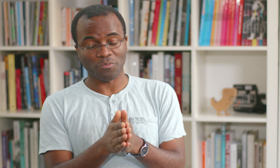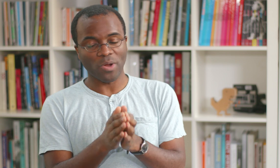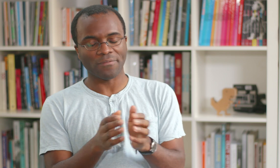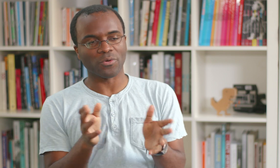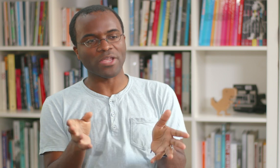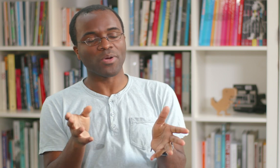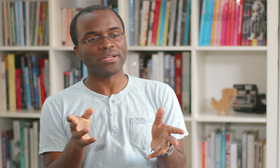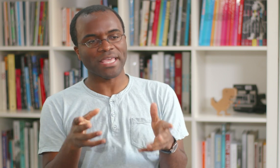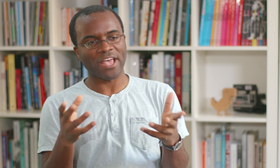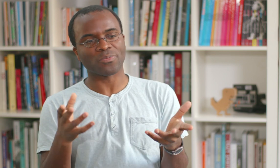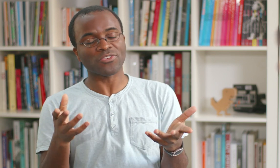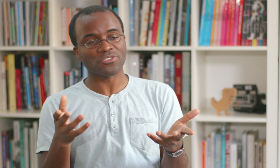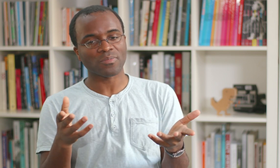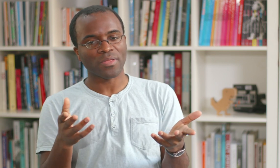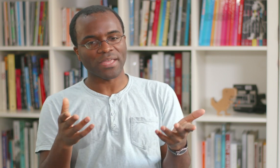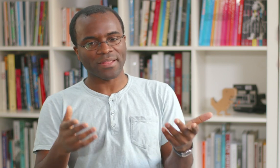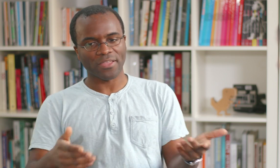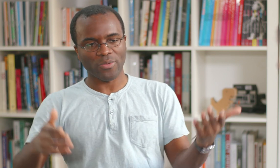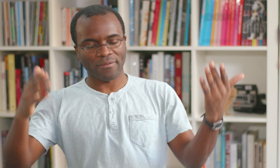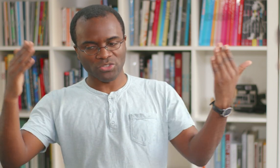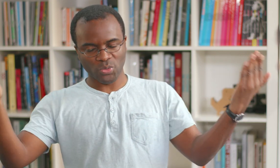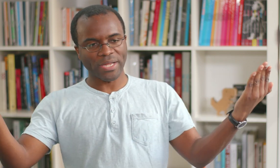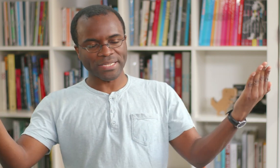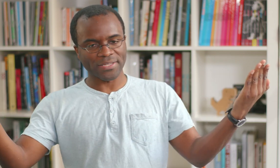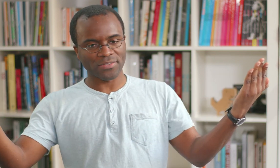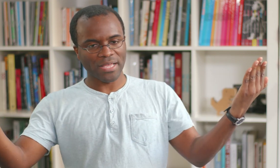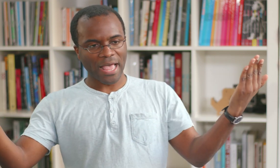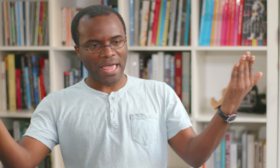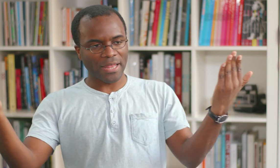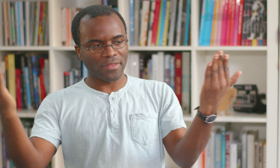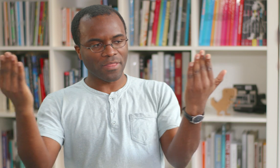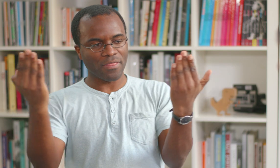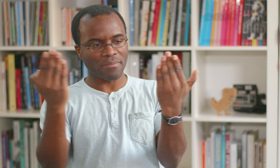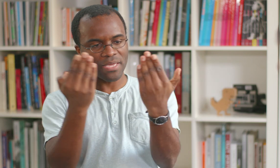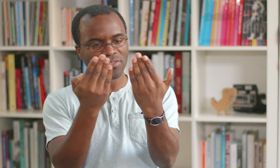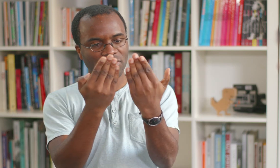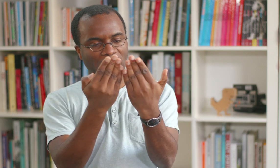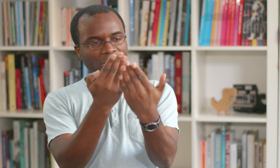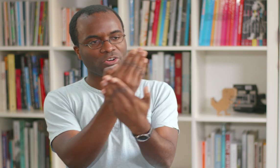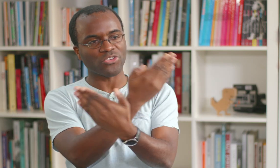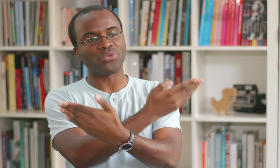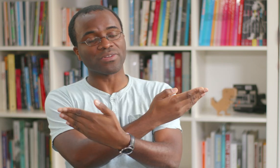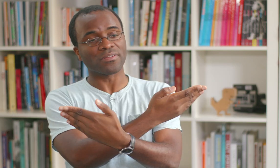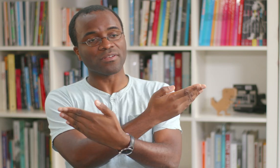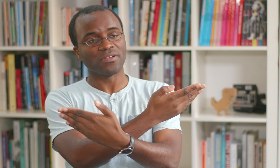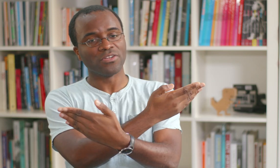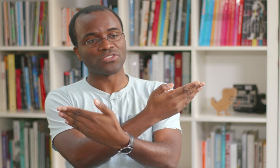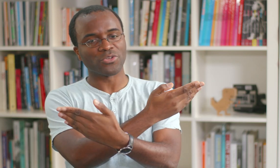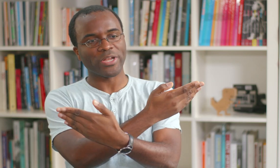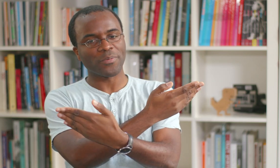wonderful greek word chiasmus the idea that you have two ideas and they meet and cross over so you end up